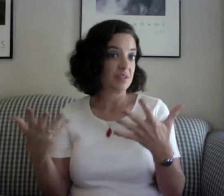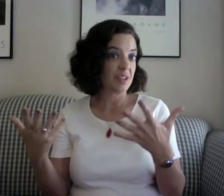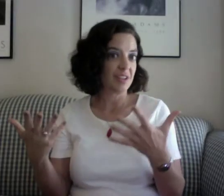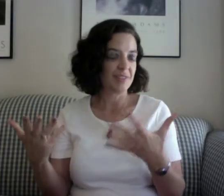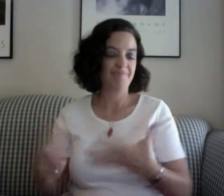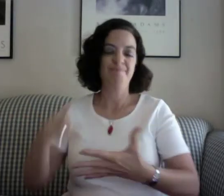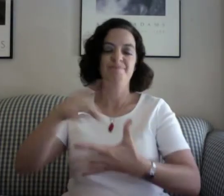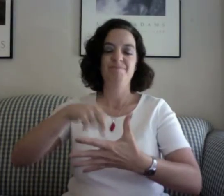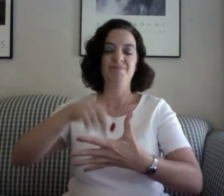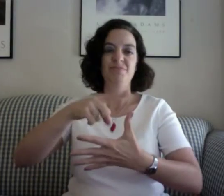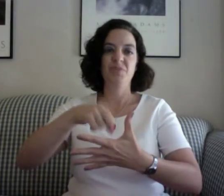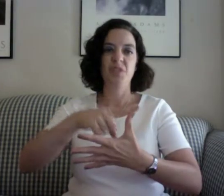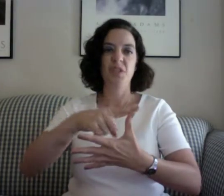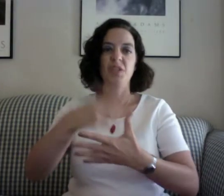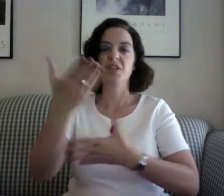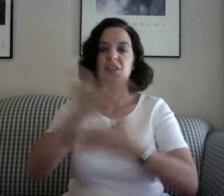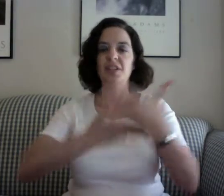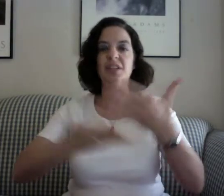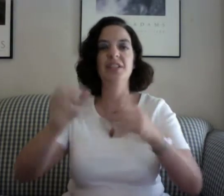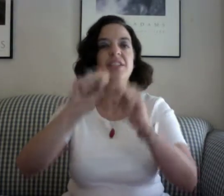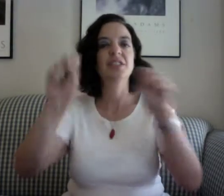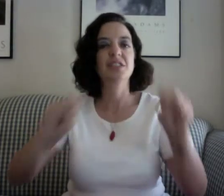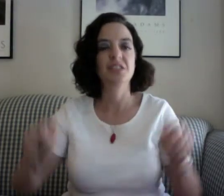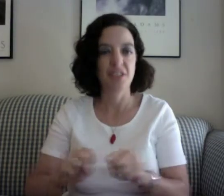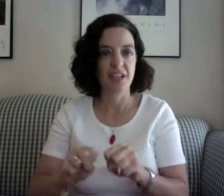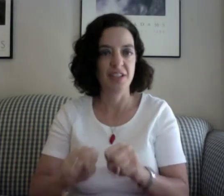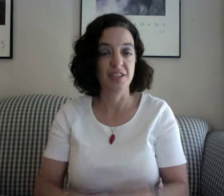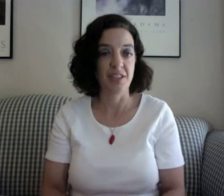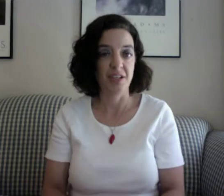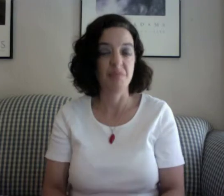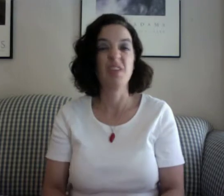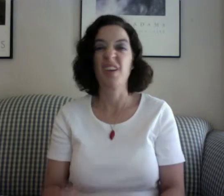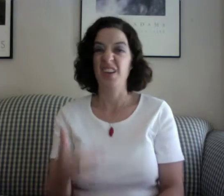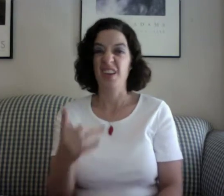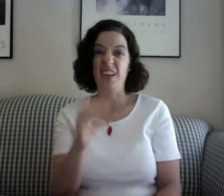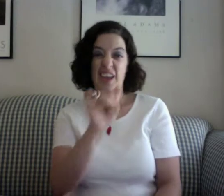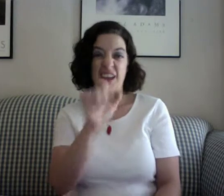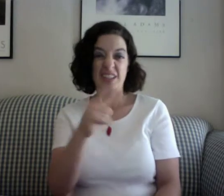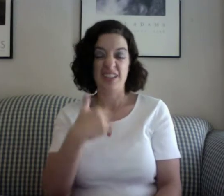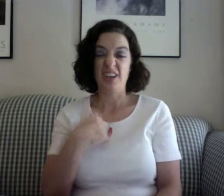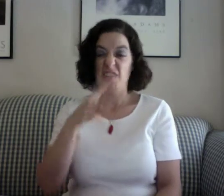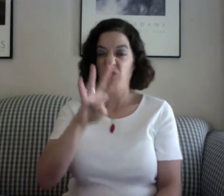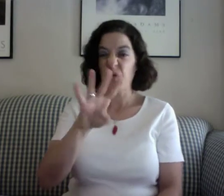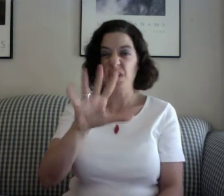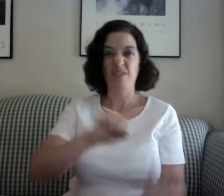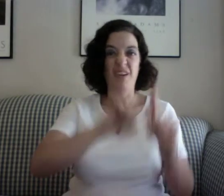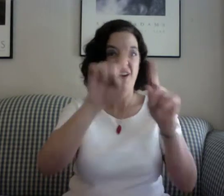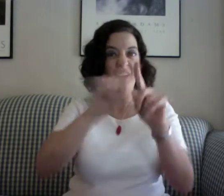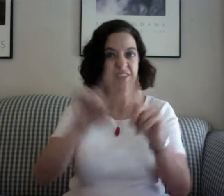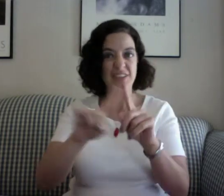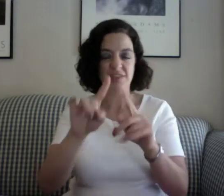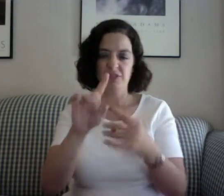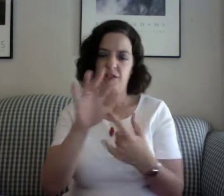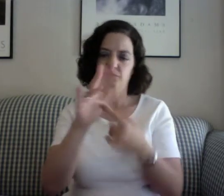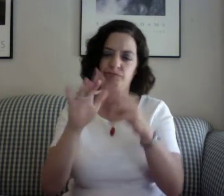So what are those 5 parameters? The first one is hand shape. ASL has 45 different